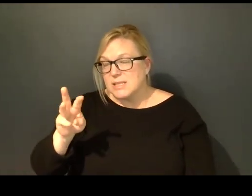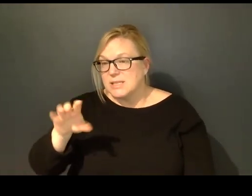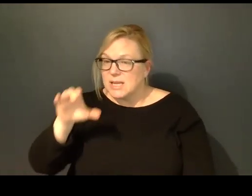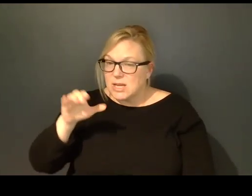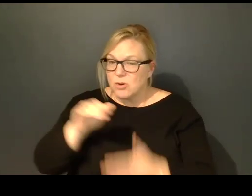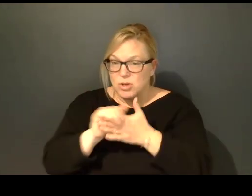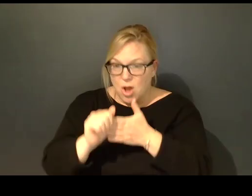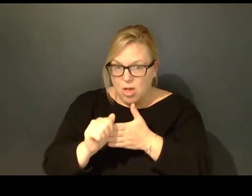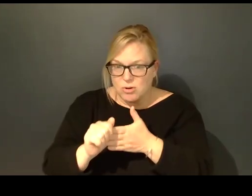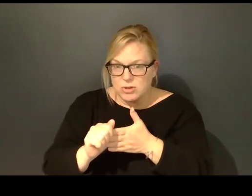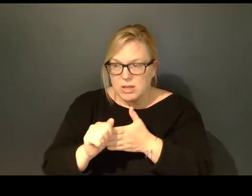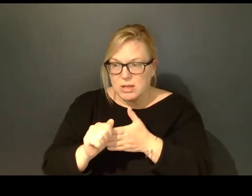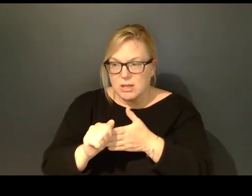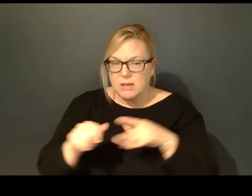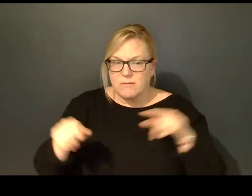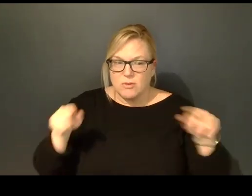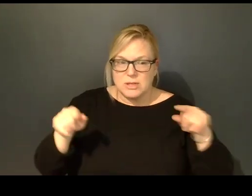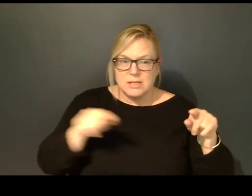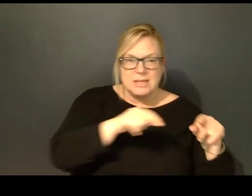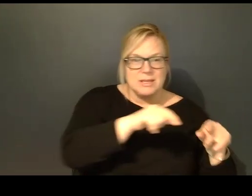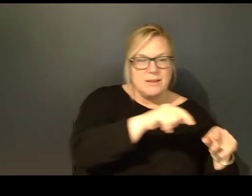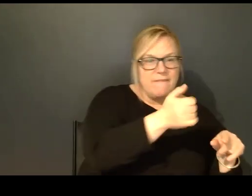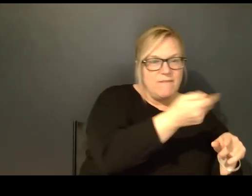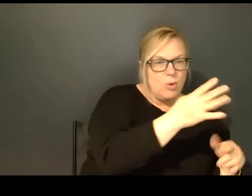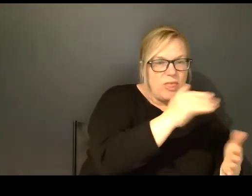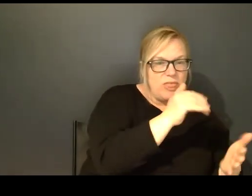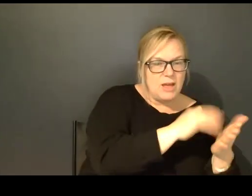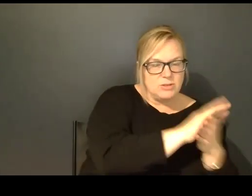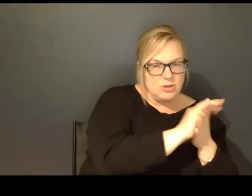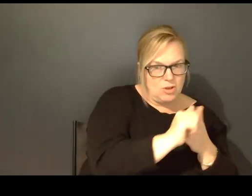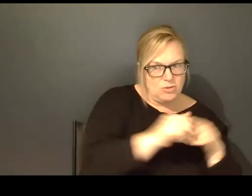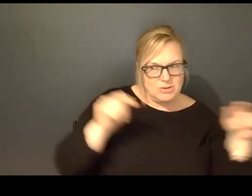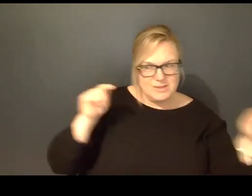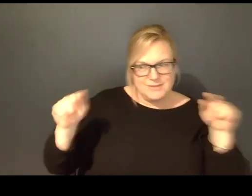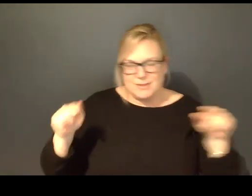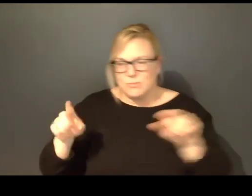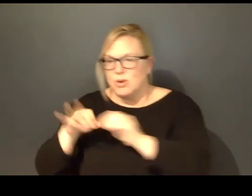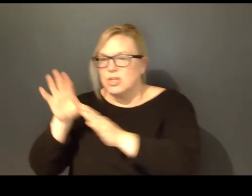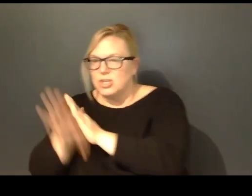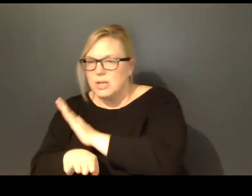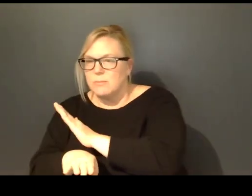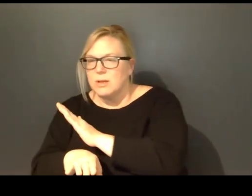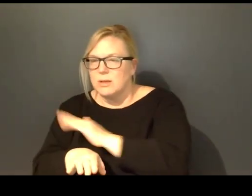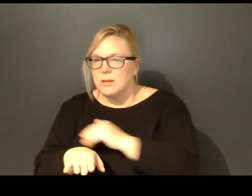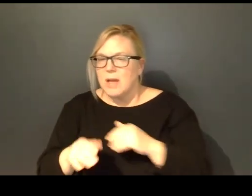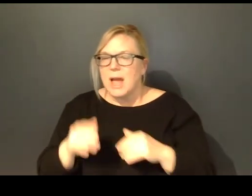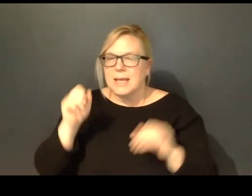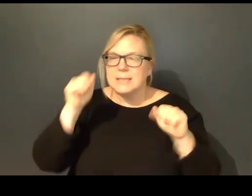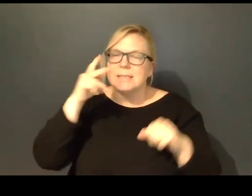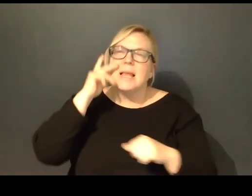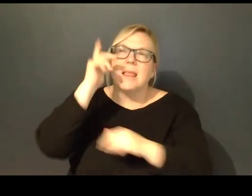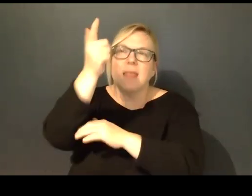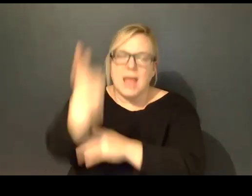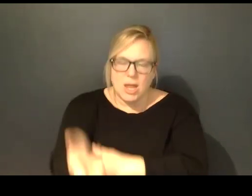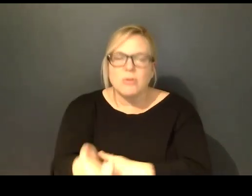the Envision glasses. So it's exciting to see it kind of coming to more of a reasonable price point. That is,